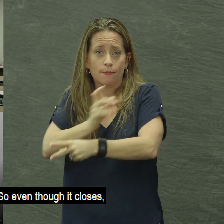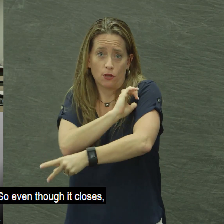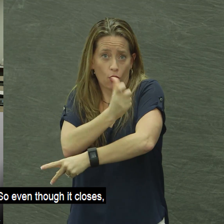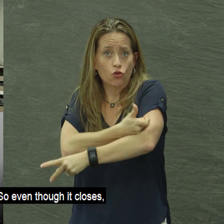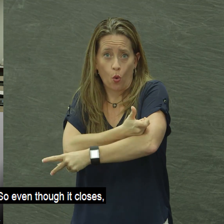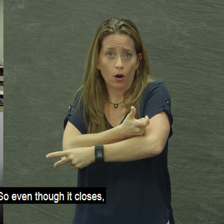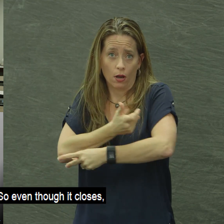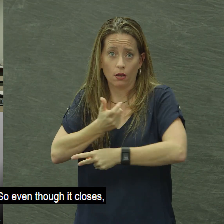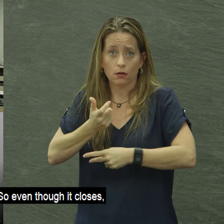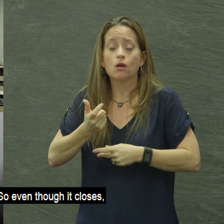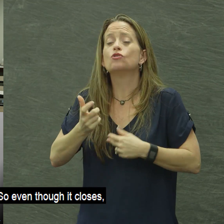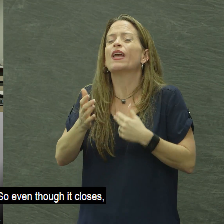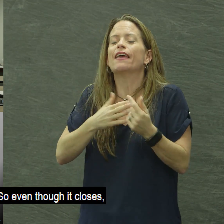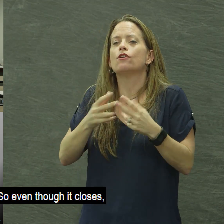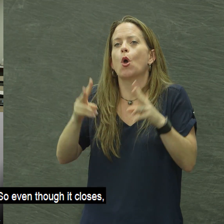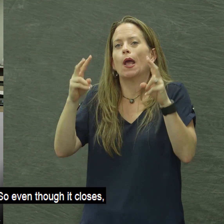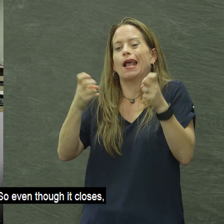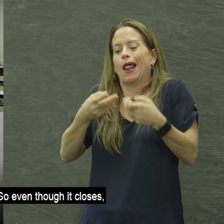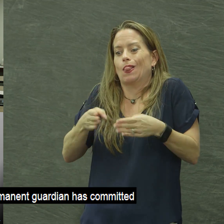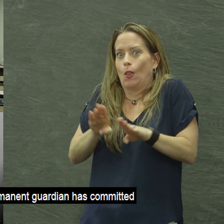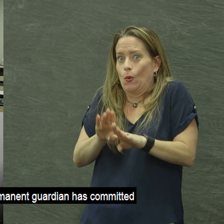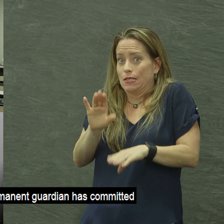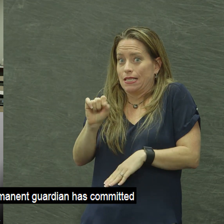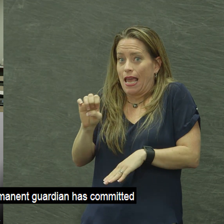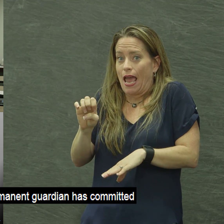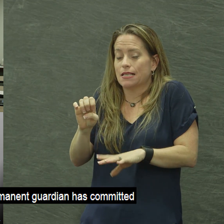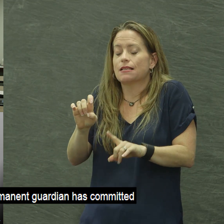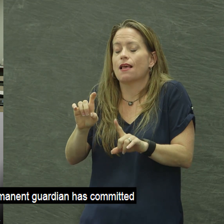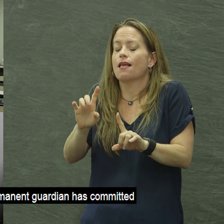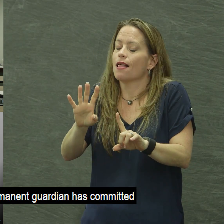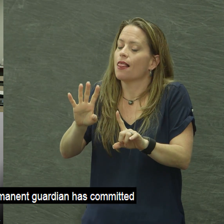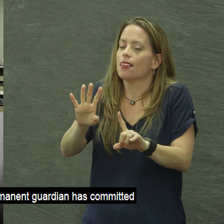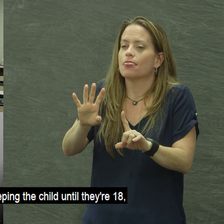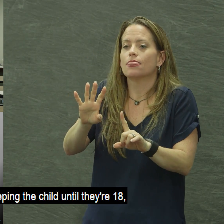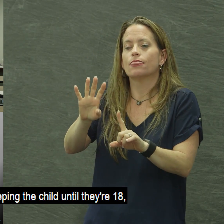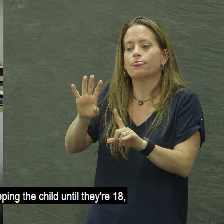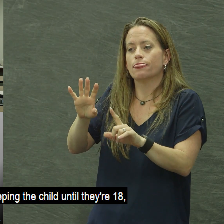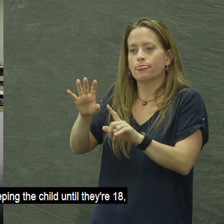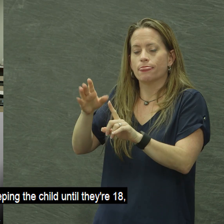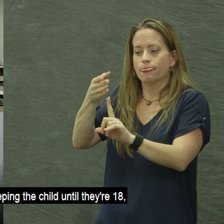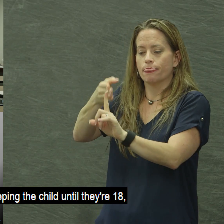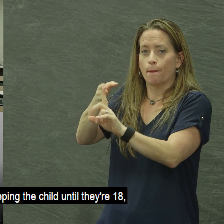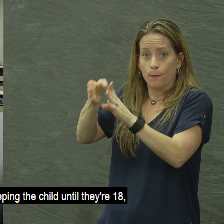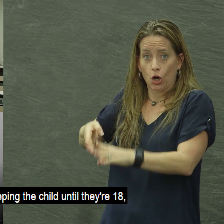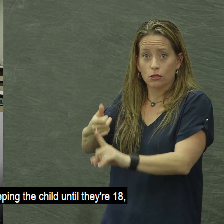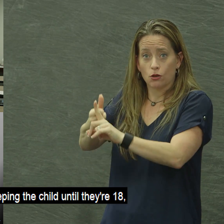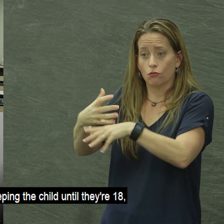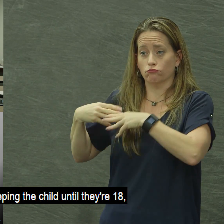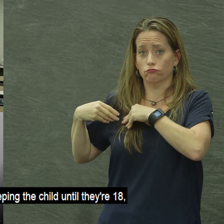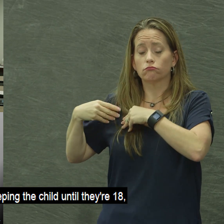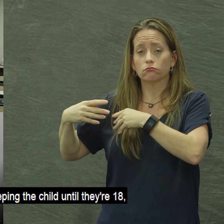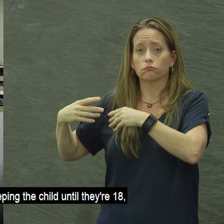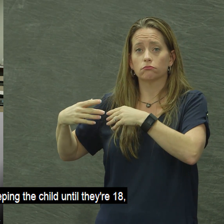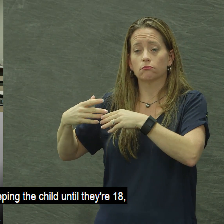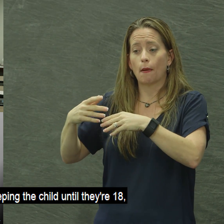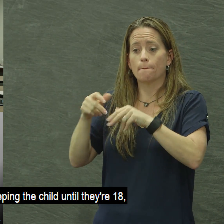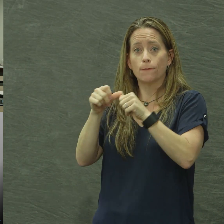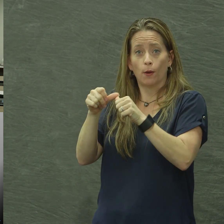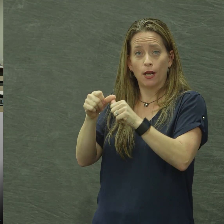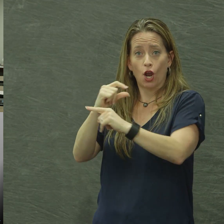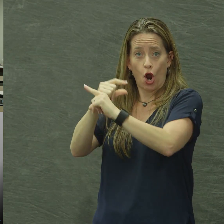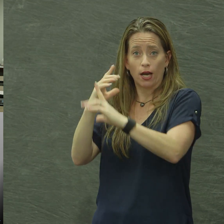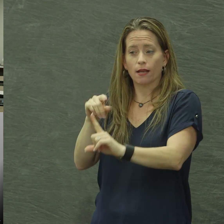cases. So even though it closes, the permanent guardian has committed to keeping the child until they're 18.